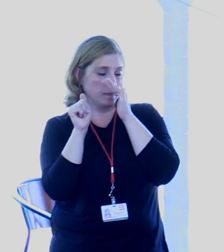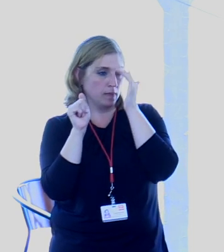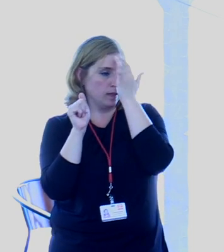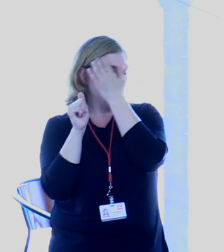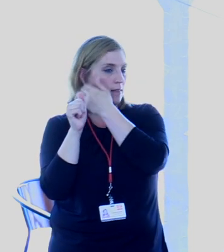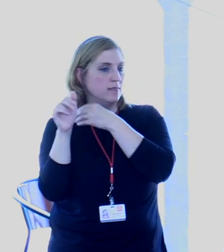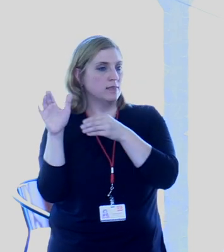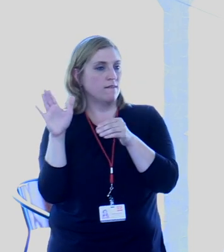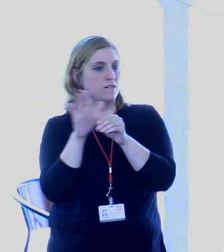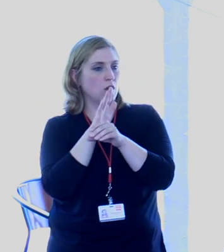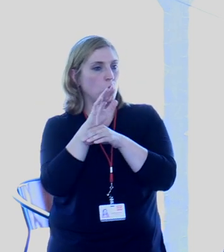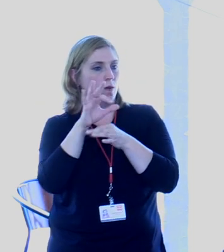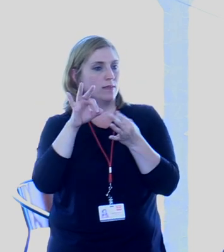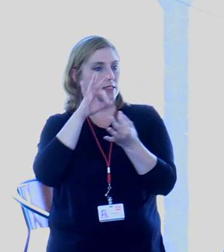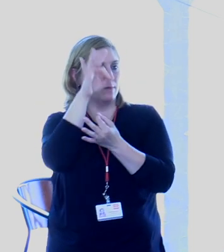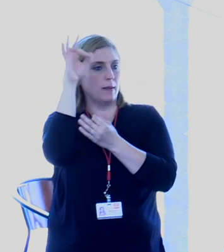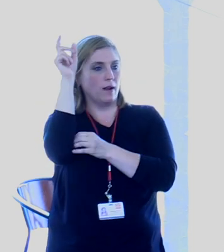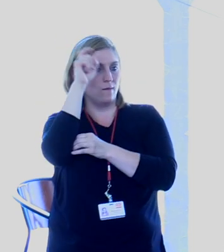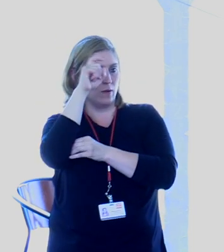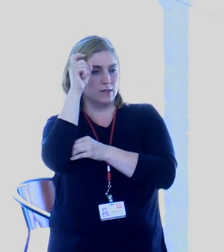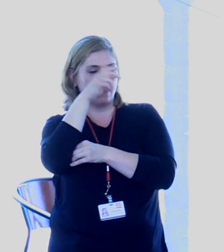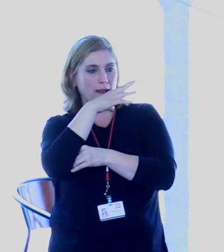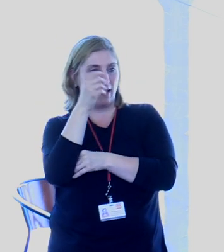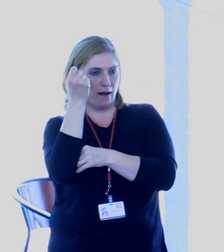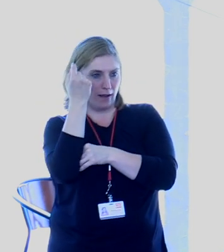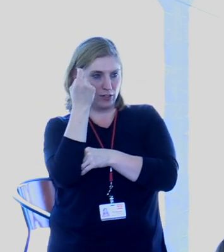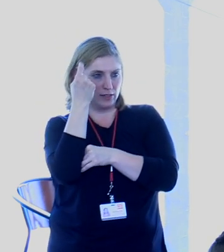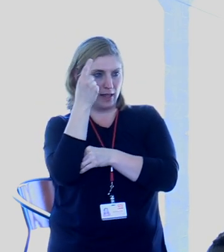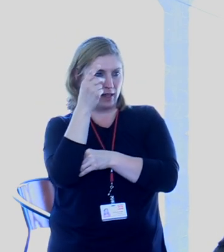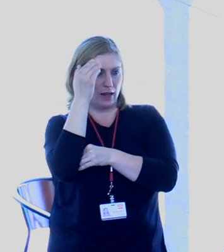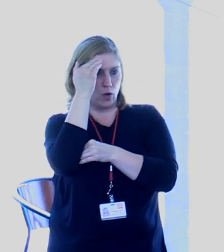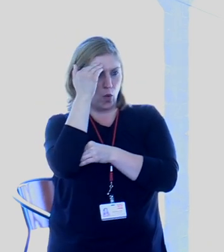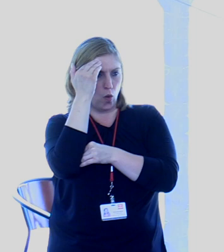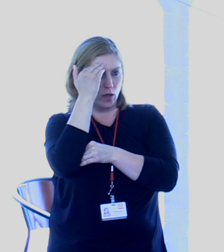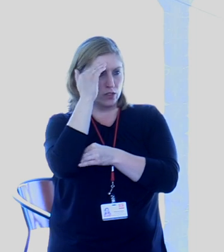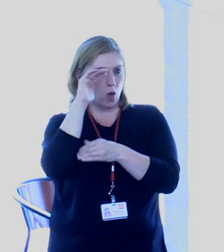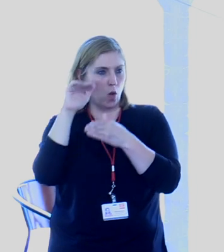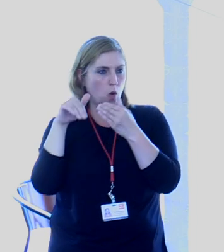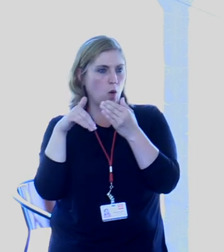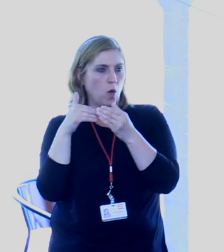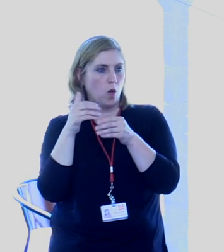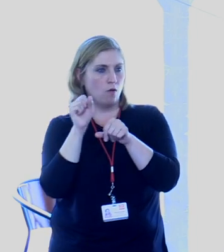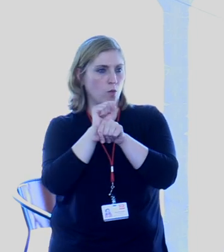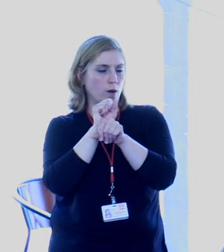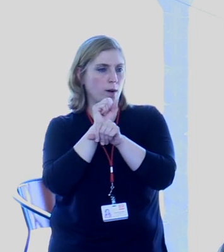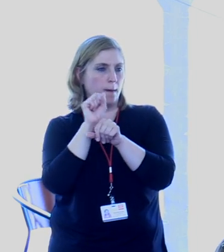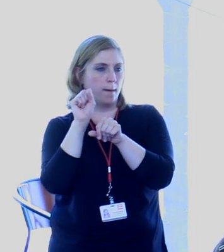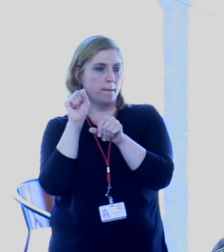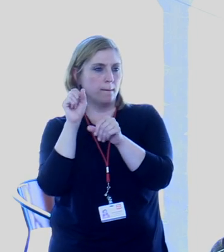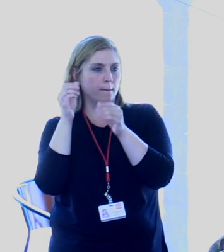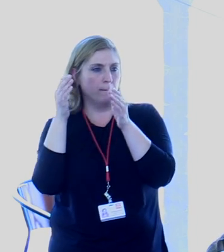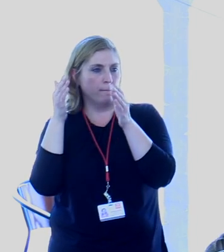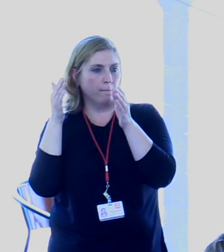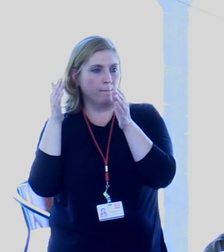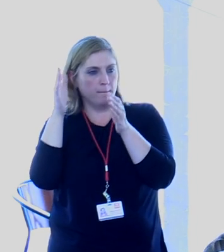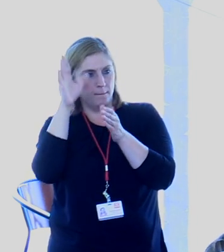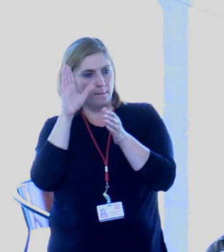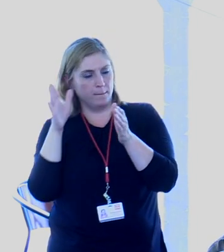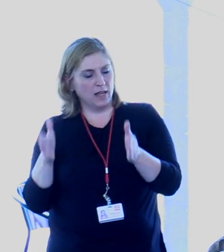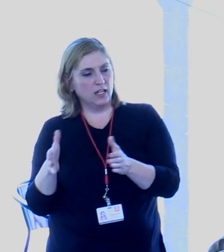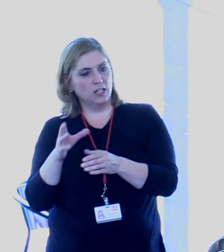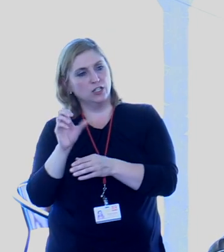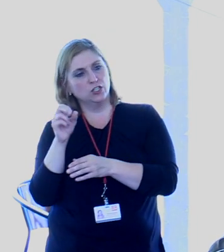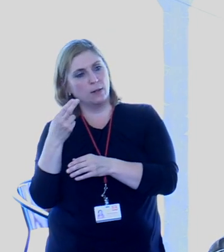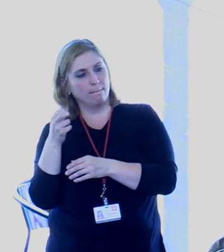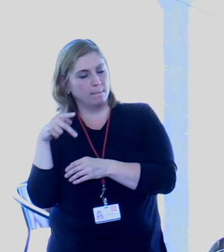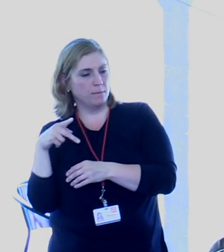is filled with a spirit of wisdom and understanding and knowledge in all manner of workmanship. How can we possibly bring